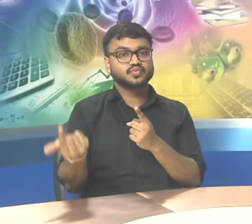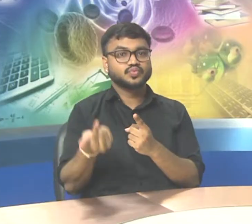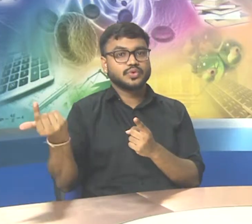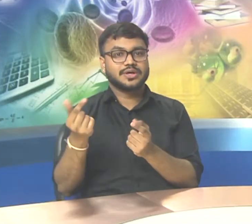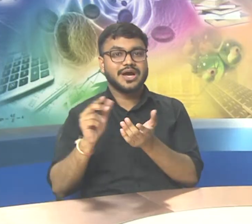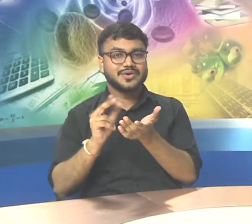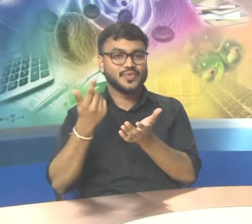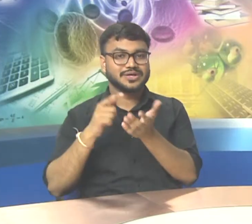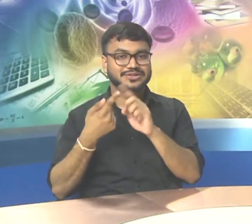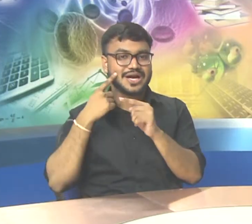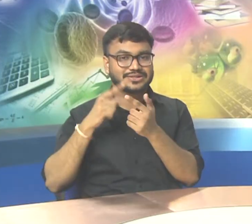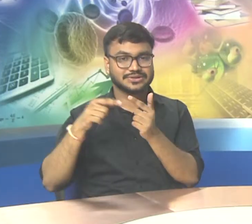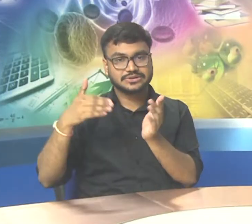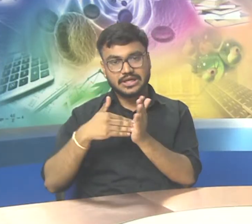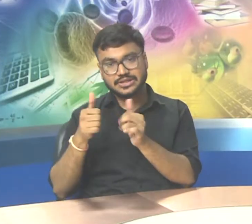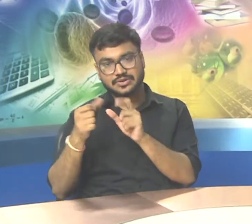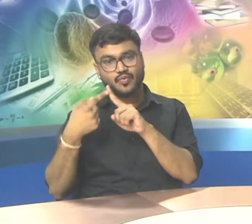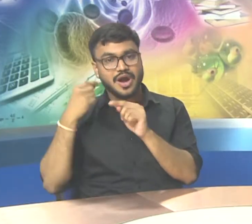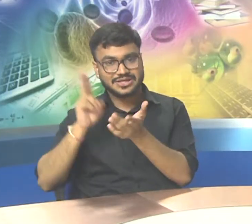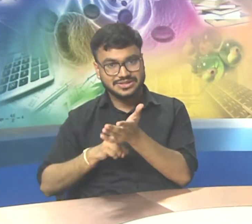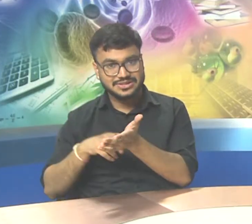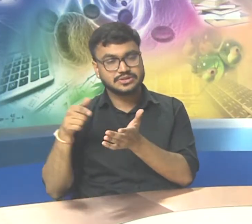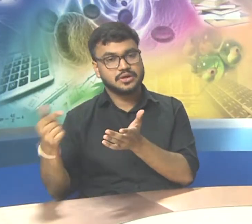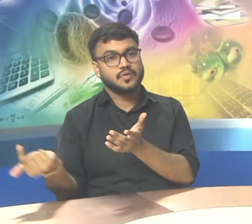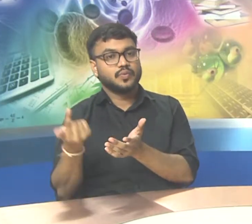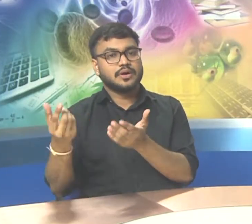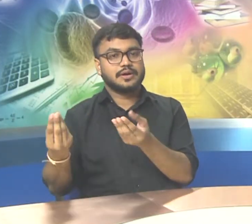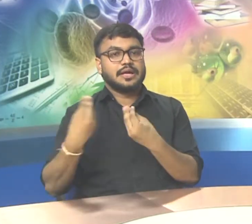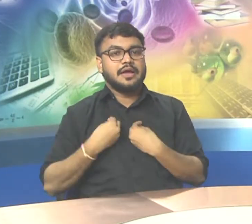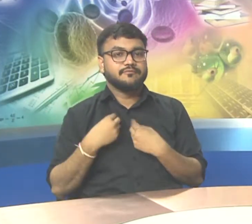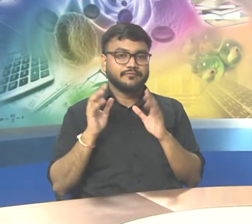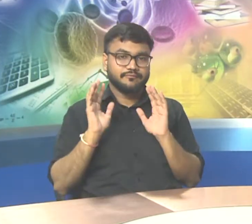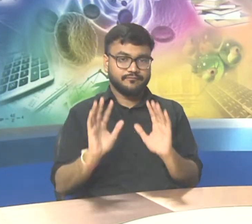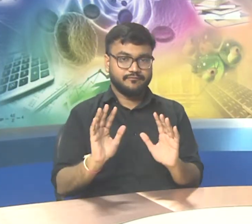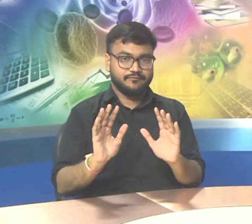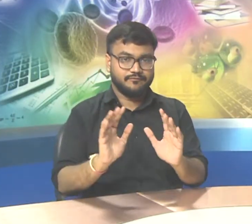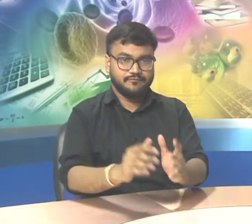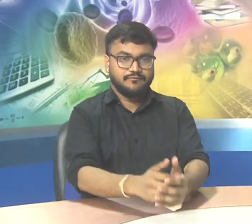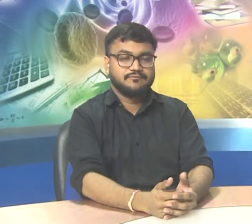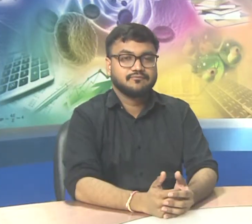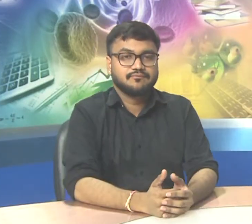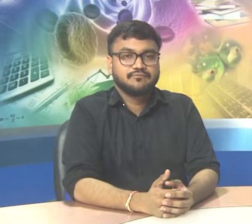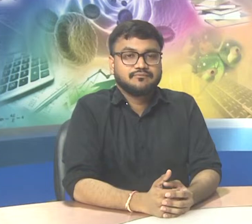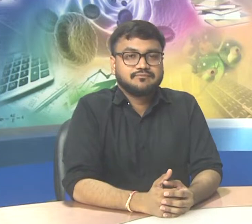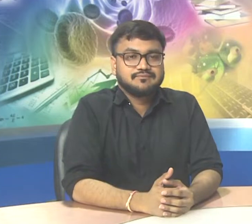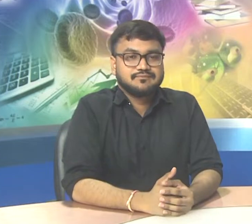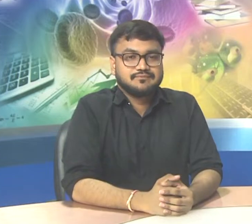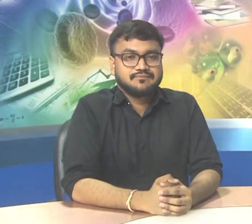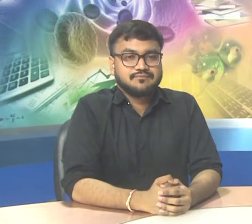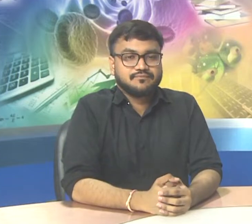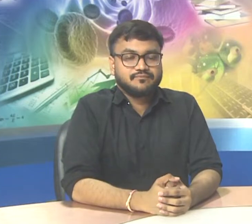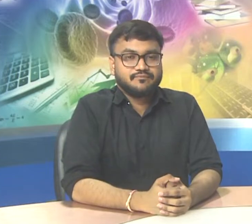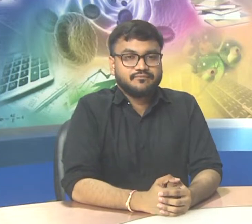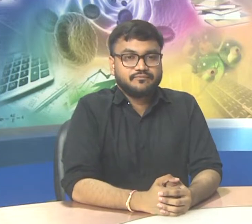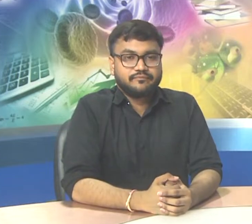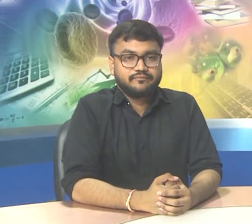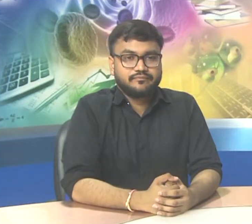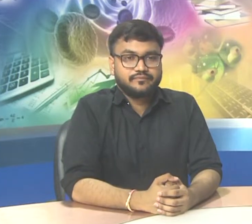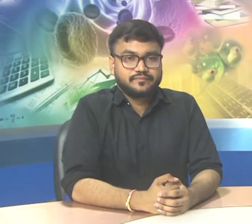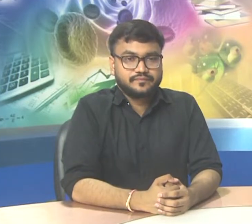in each meal helps to improve the quality of proteins and their utilization.